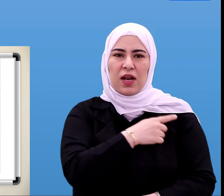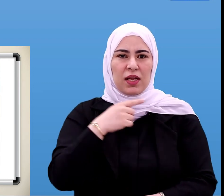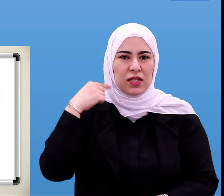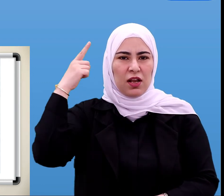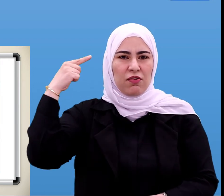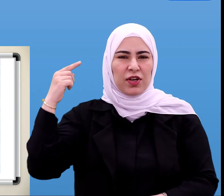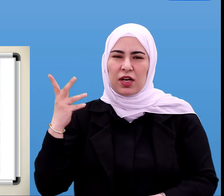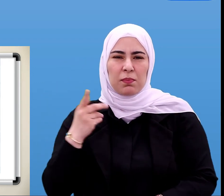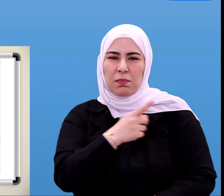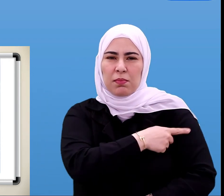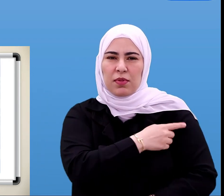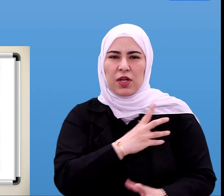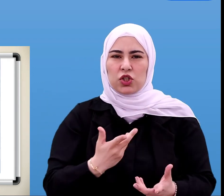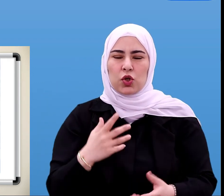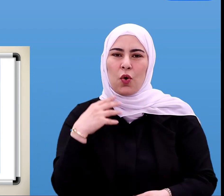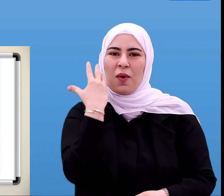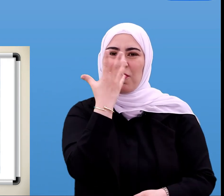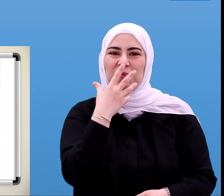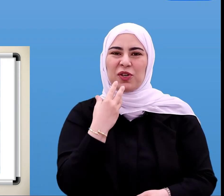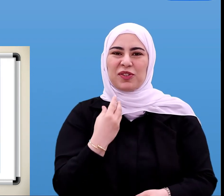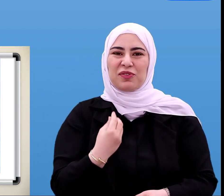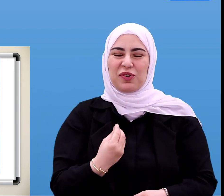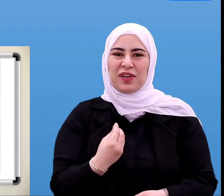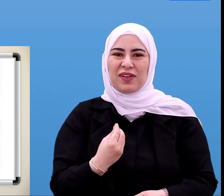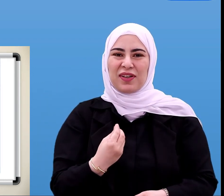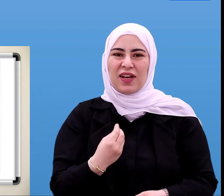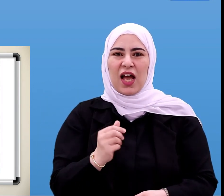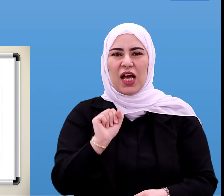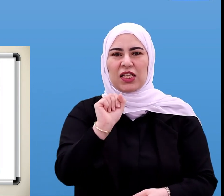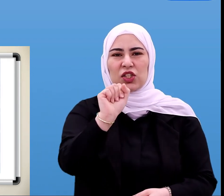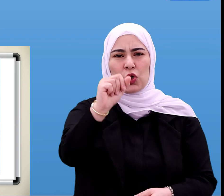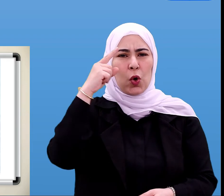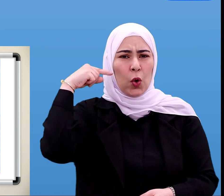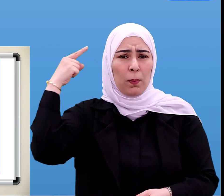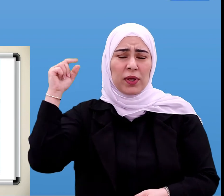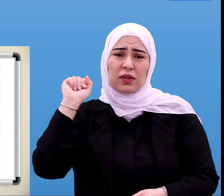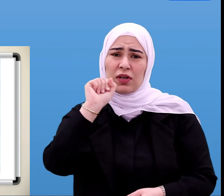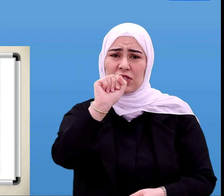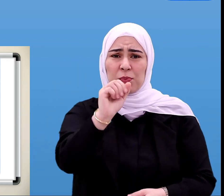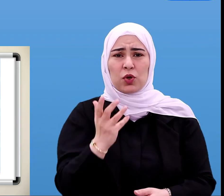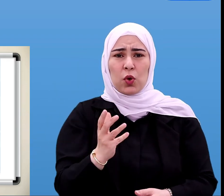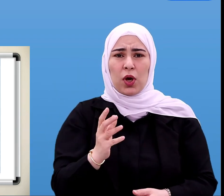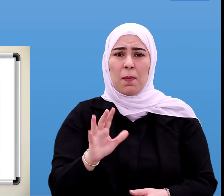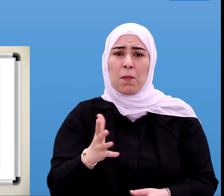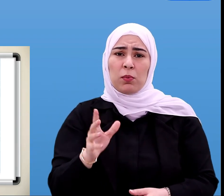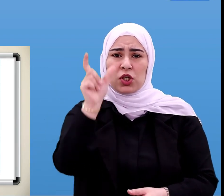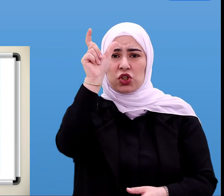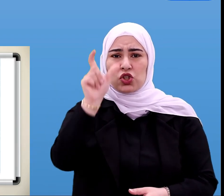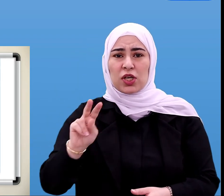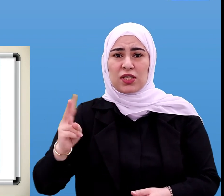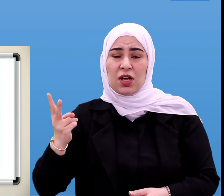for example, beautiful, okay, this is your opinion. Other people won't find what you find